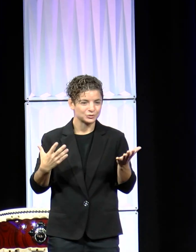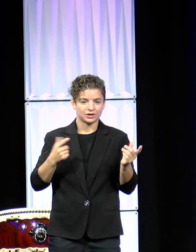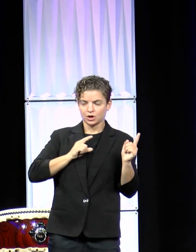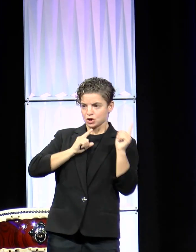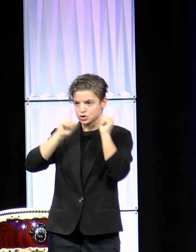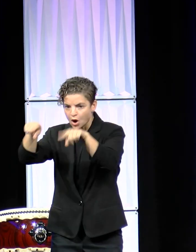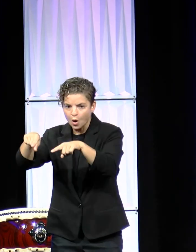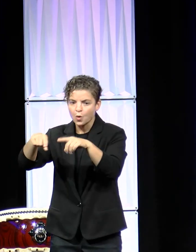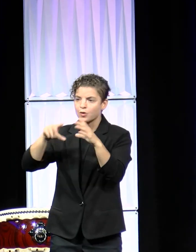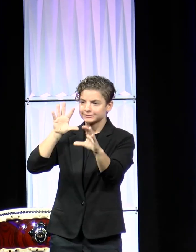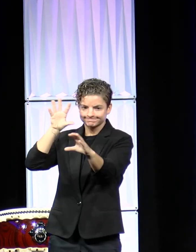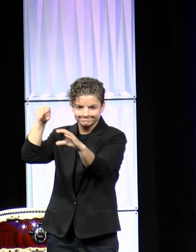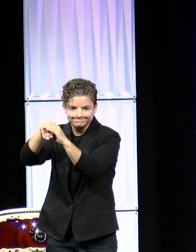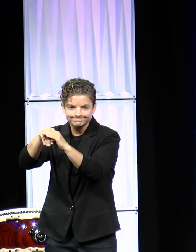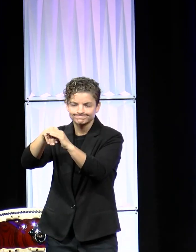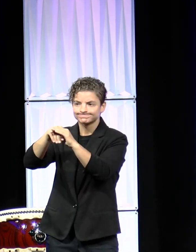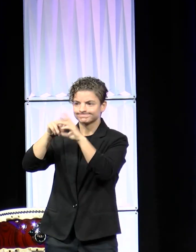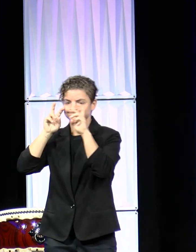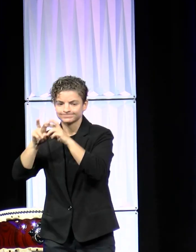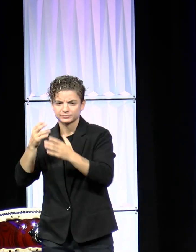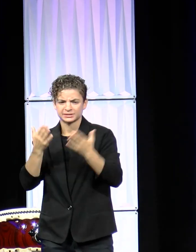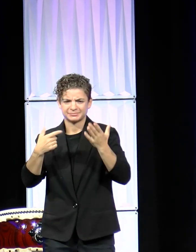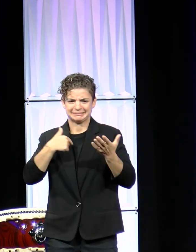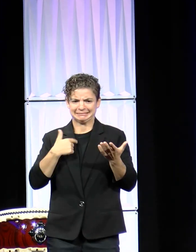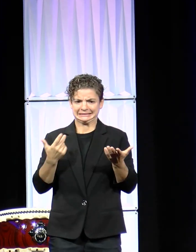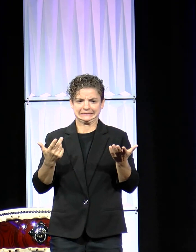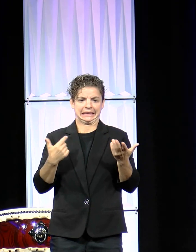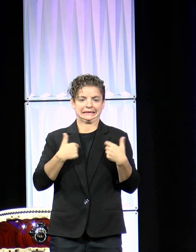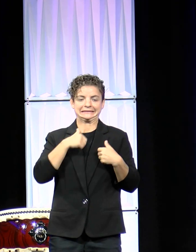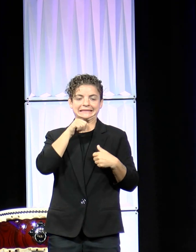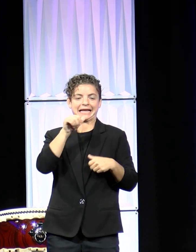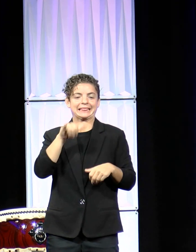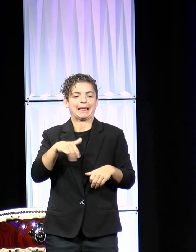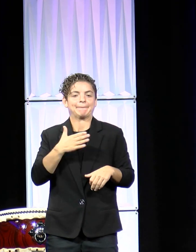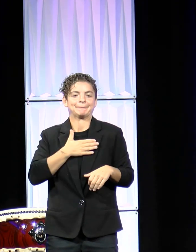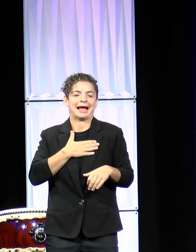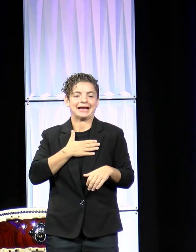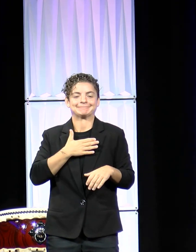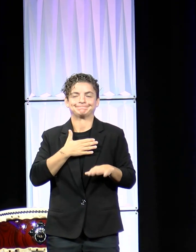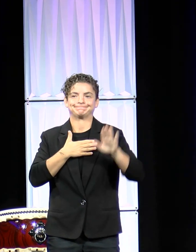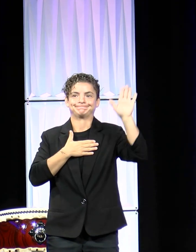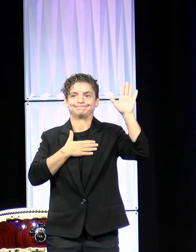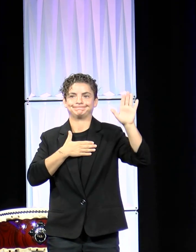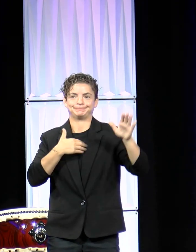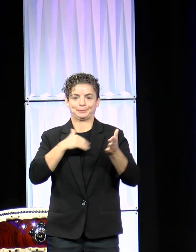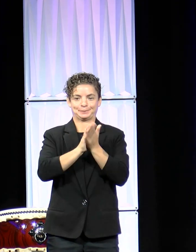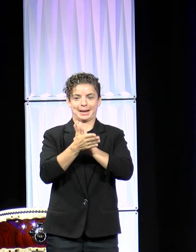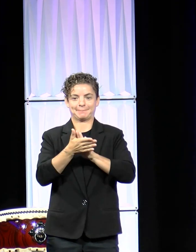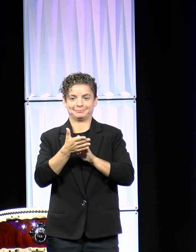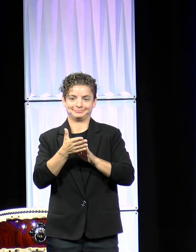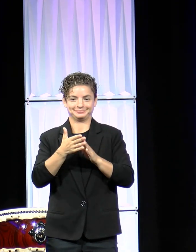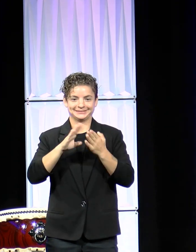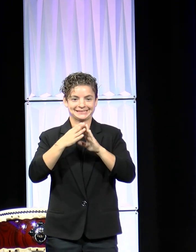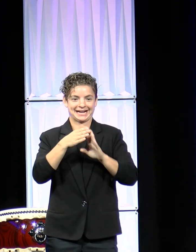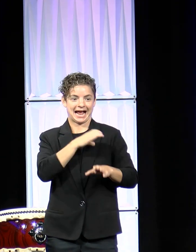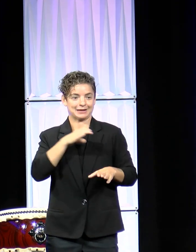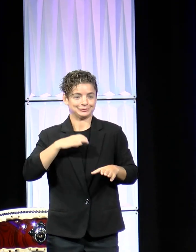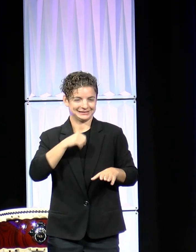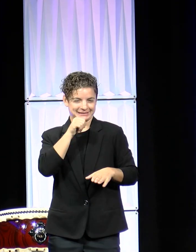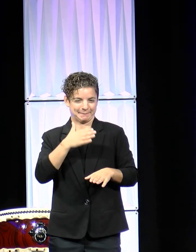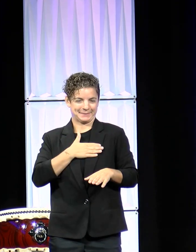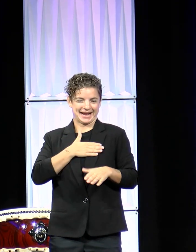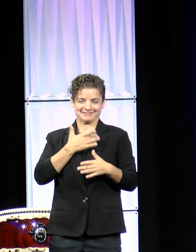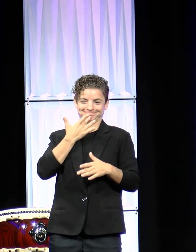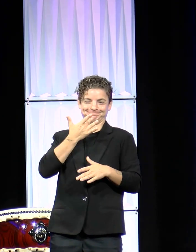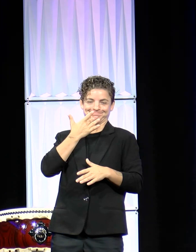the personality to speak up at the city council meeting or your state general assembly, but there's someone in your network who